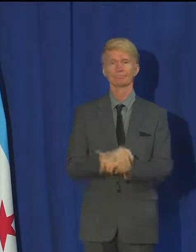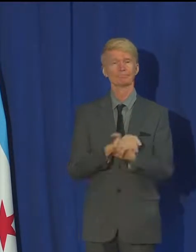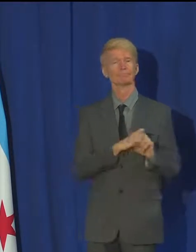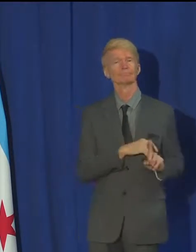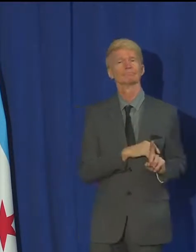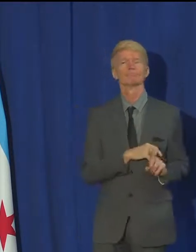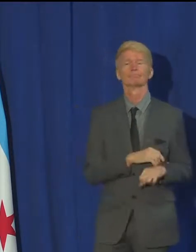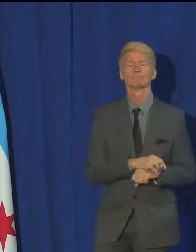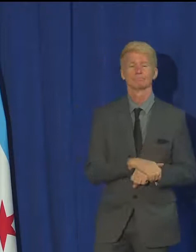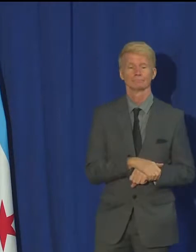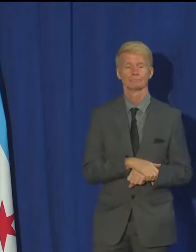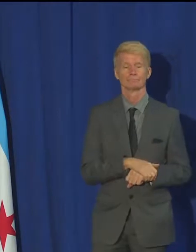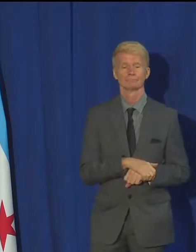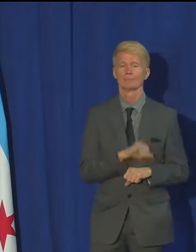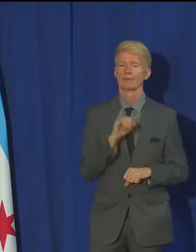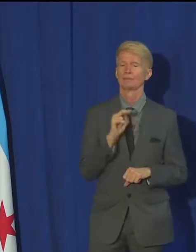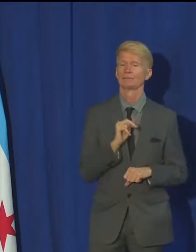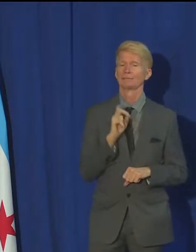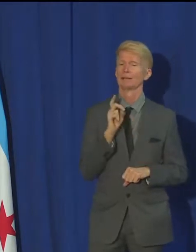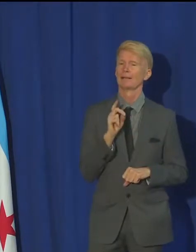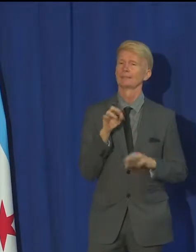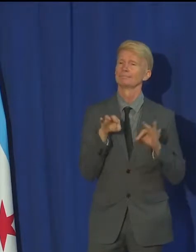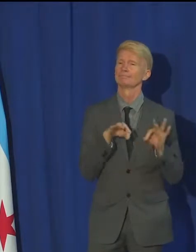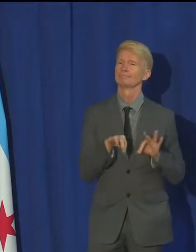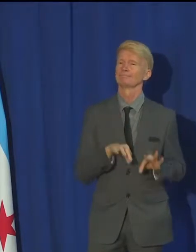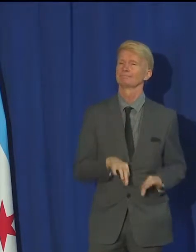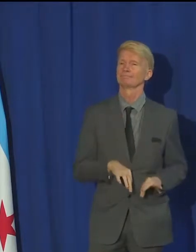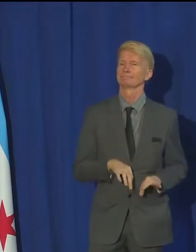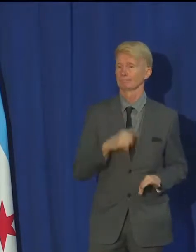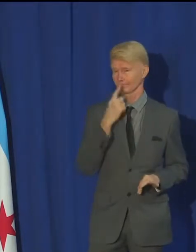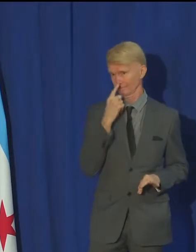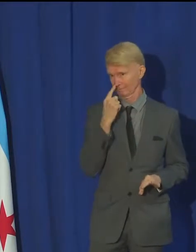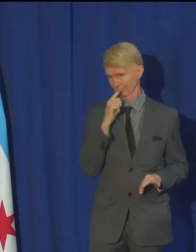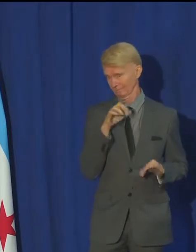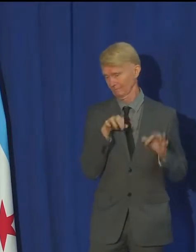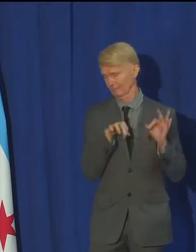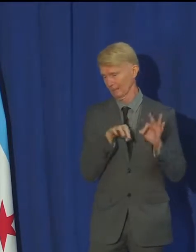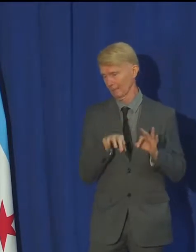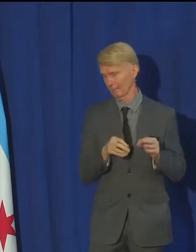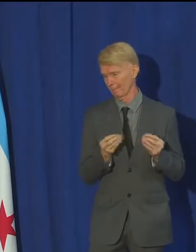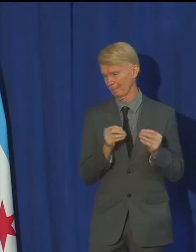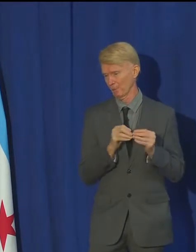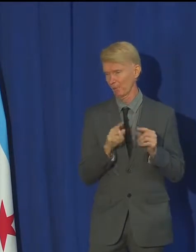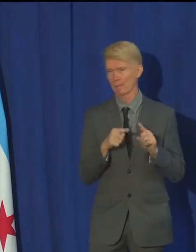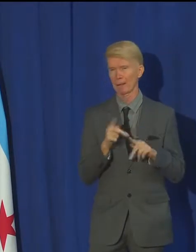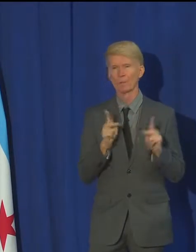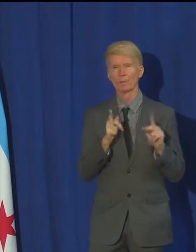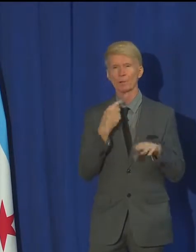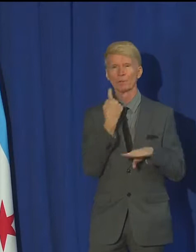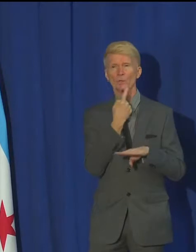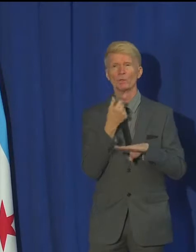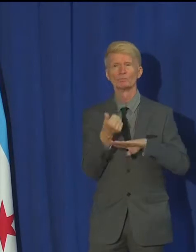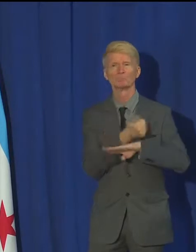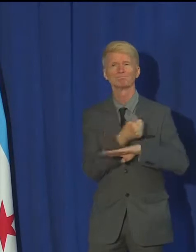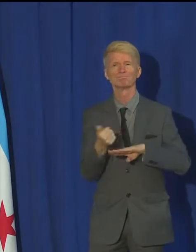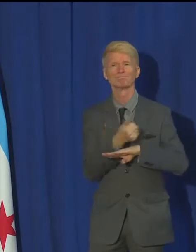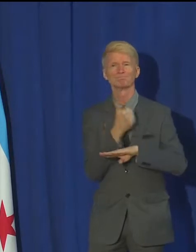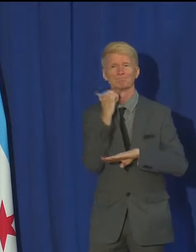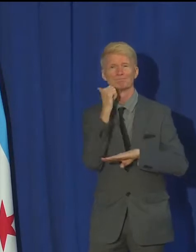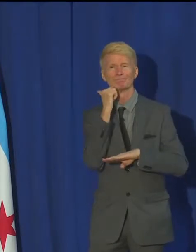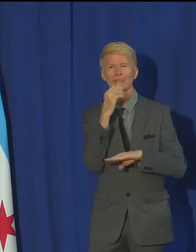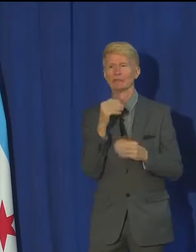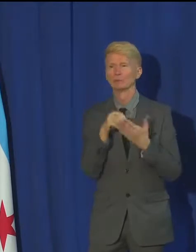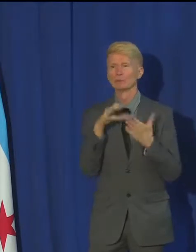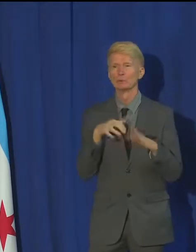You touched on this obviously with Indiana, but I'm wondering if you could just kind of reiterate, because we've gotten a lot of questions about commuters and students and what are the